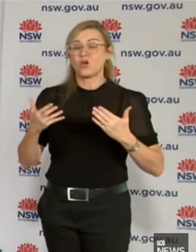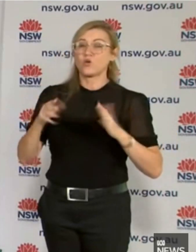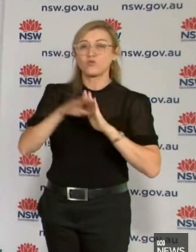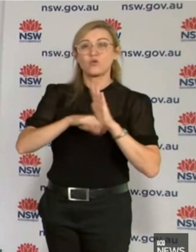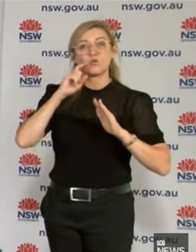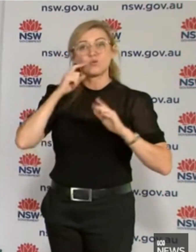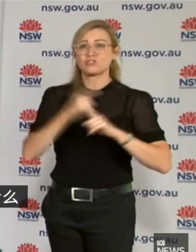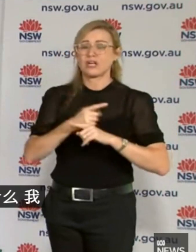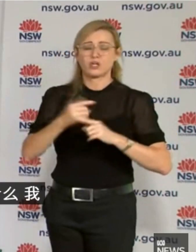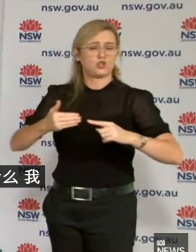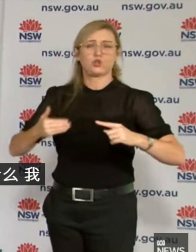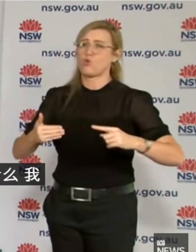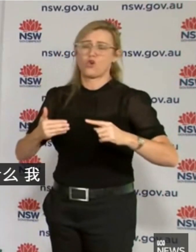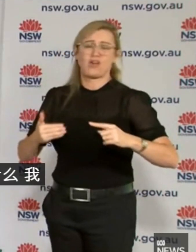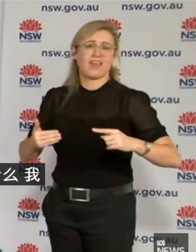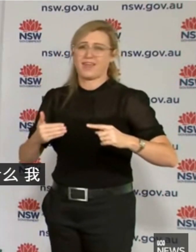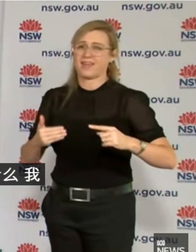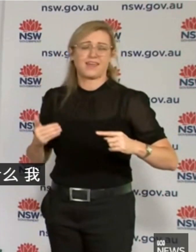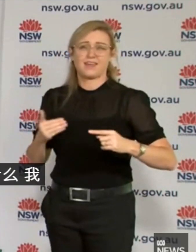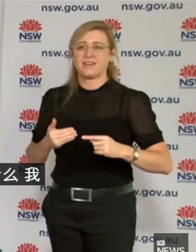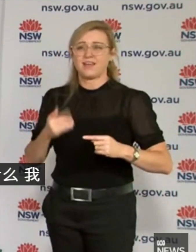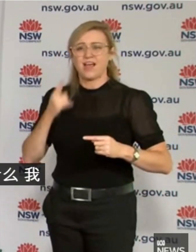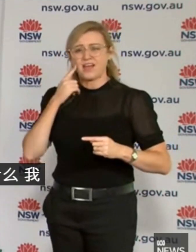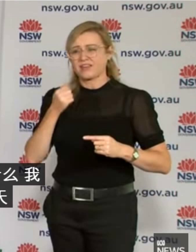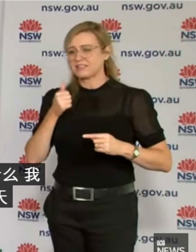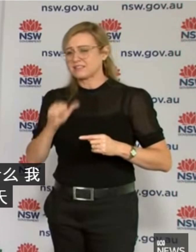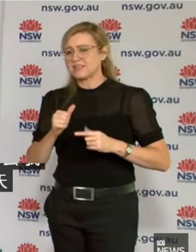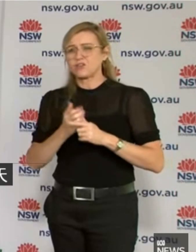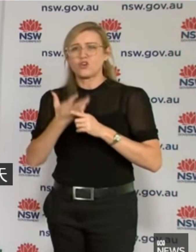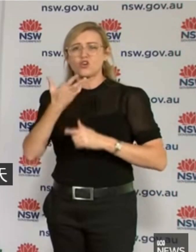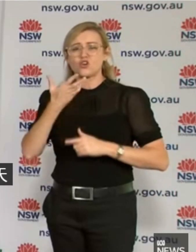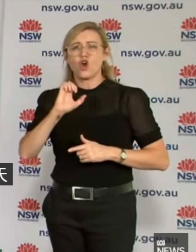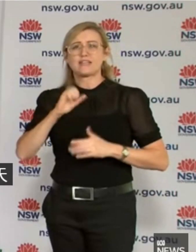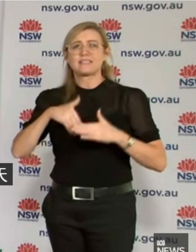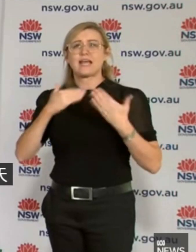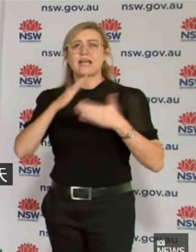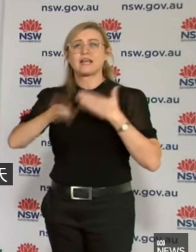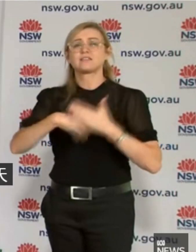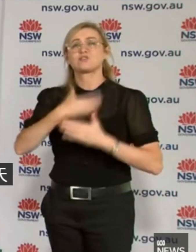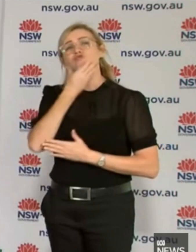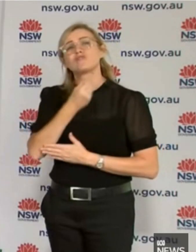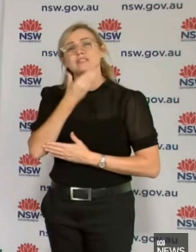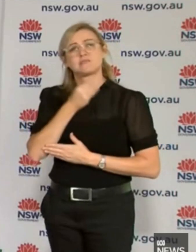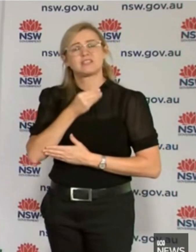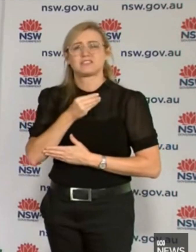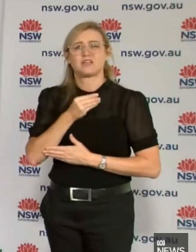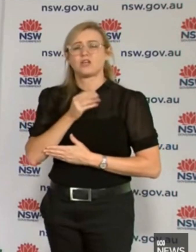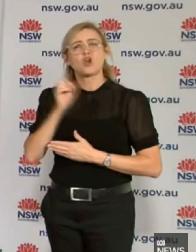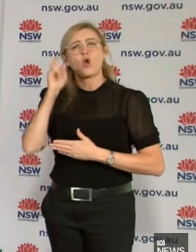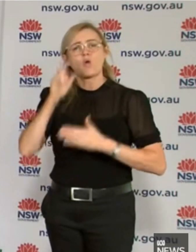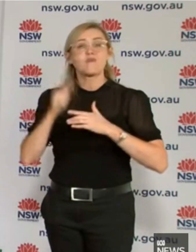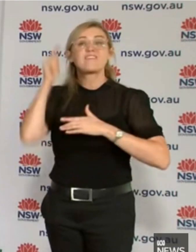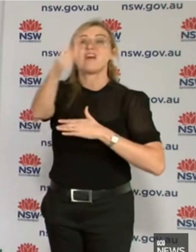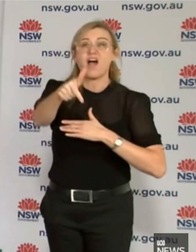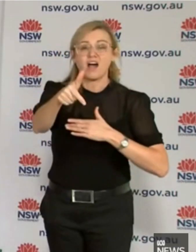preemptive. What have we got? I think it's about 90 odd days to Christmas. I think everybody just needs to take a chill